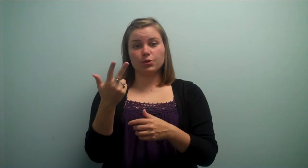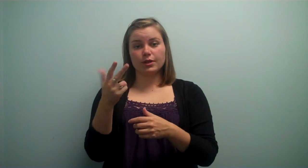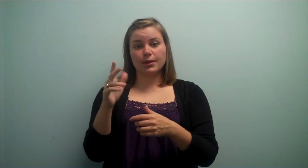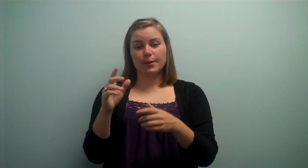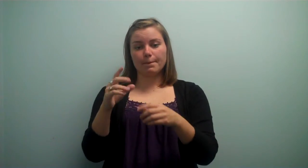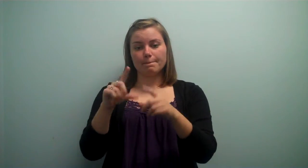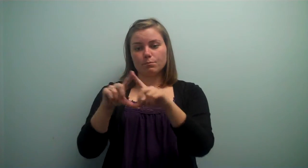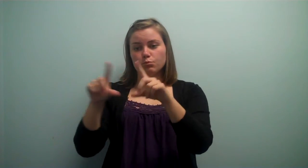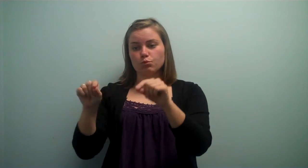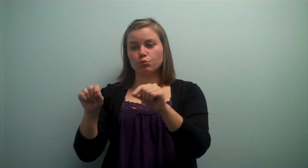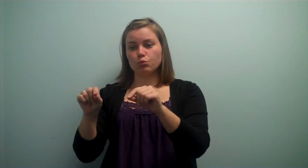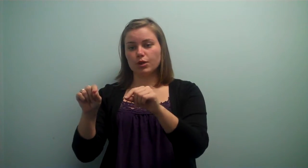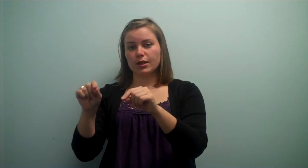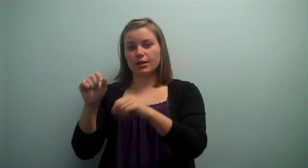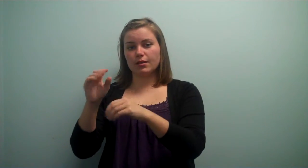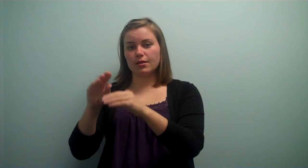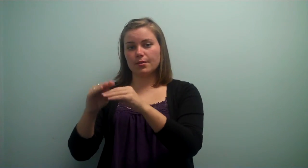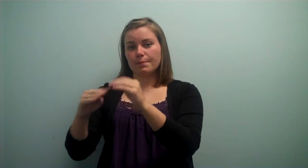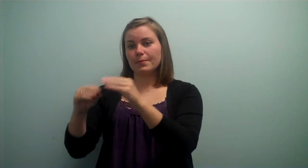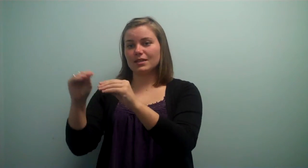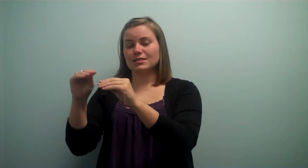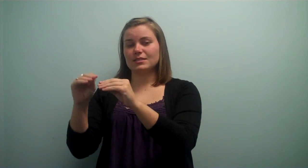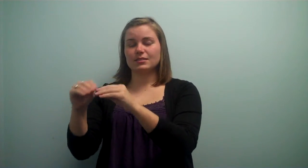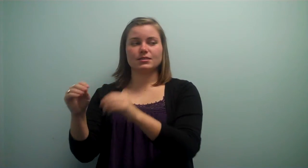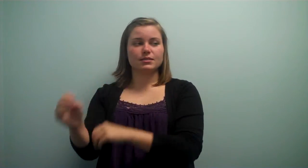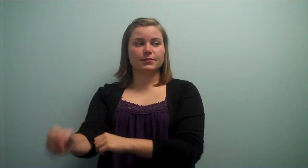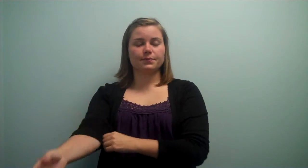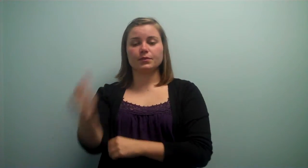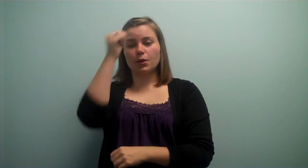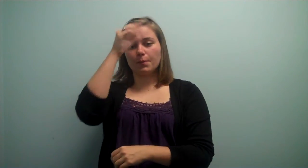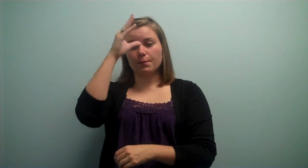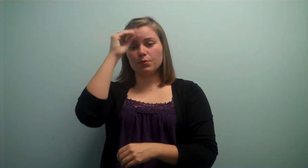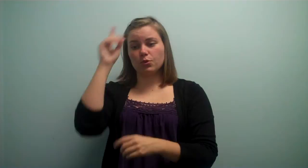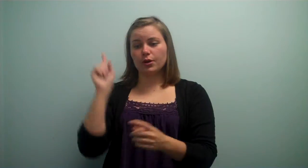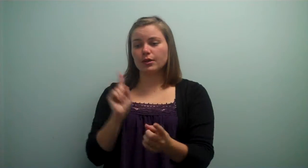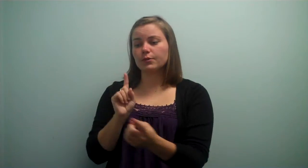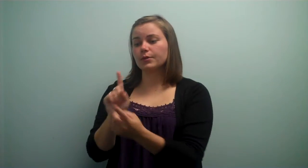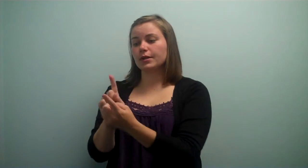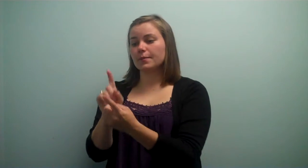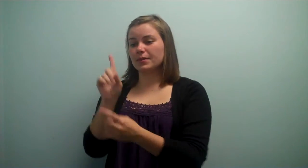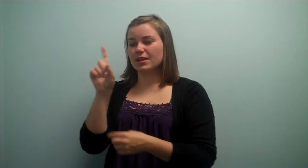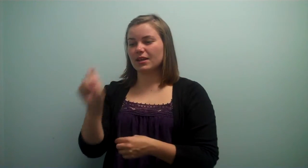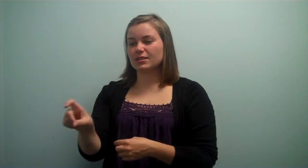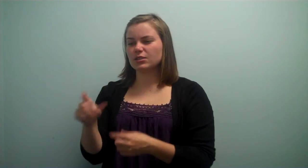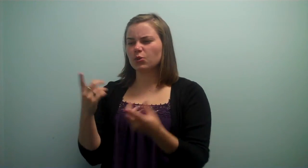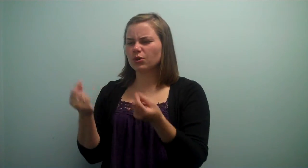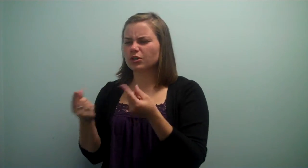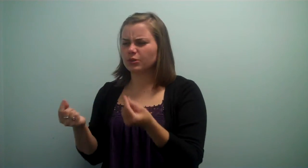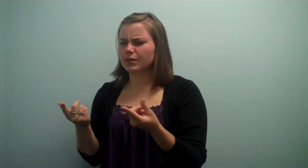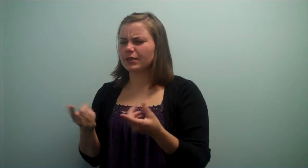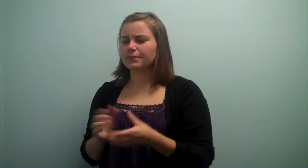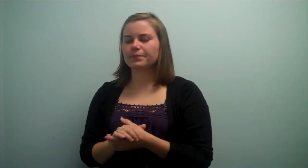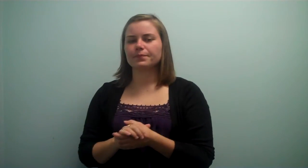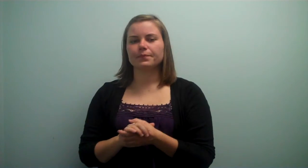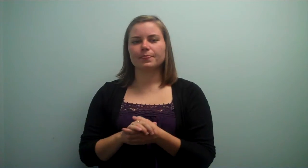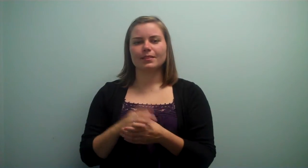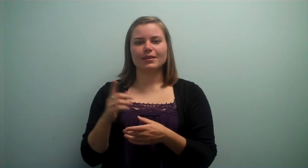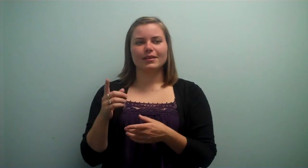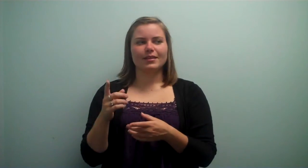on a building. A little boy happened by and asked the first brick mason, "What are you doing?" Without even looking up,